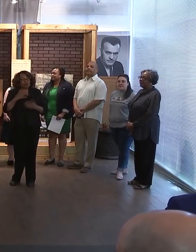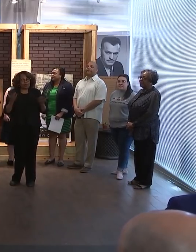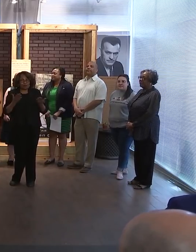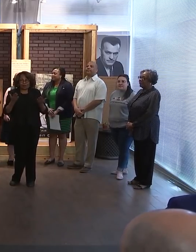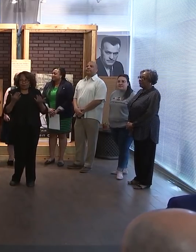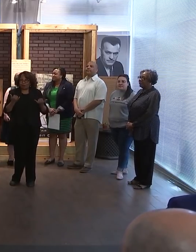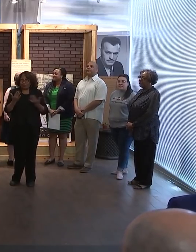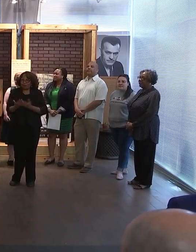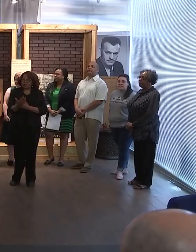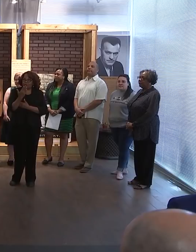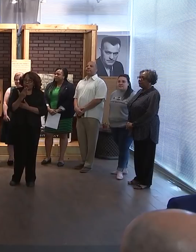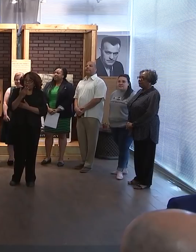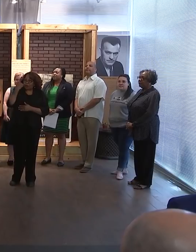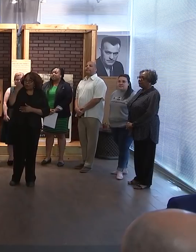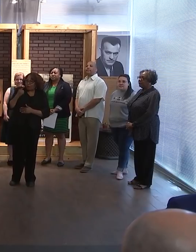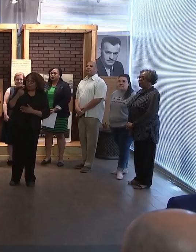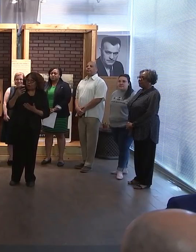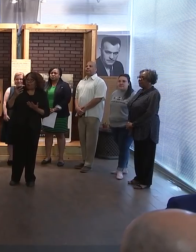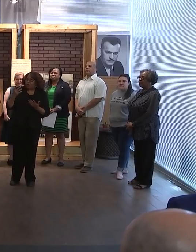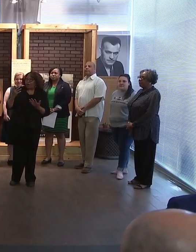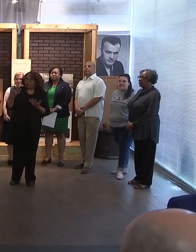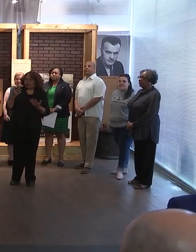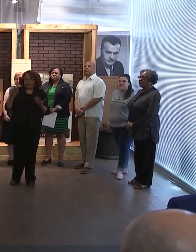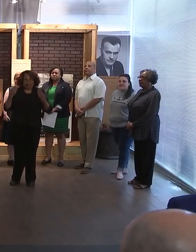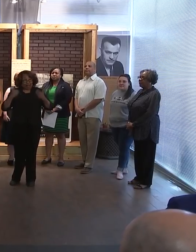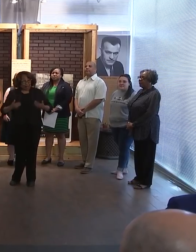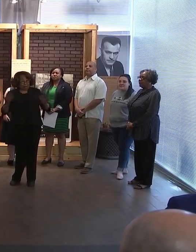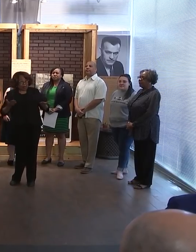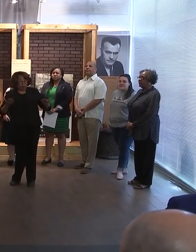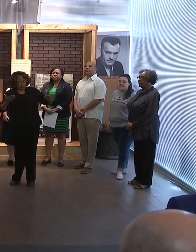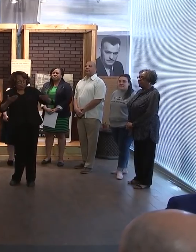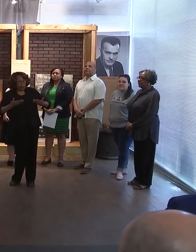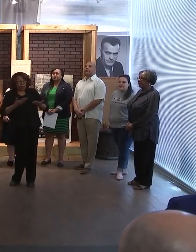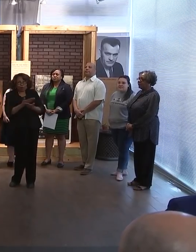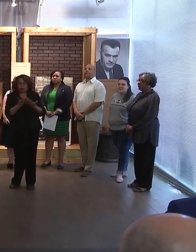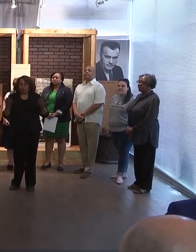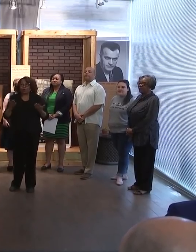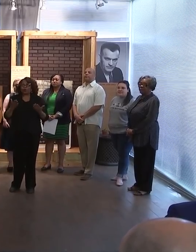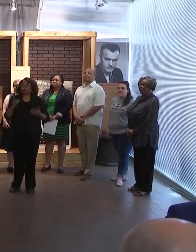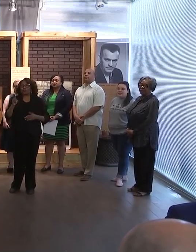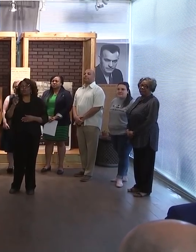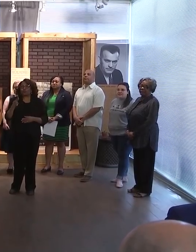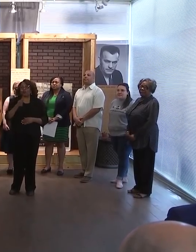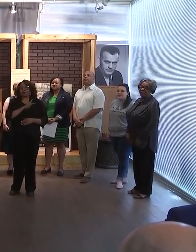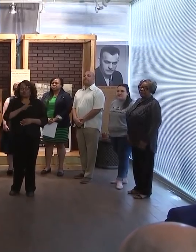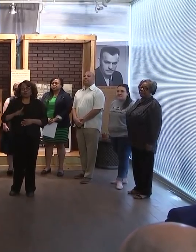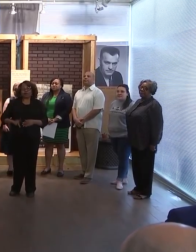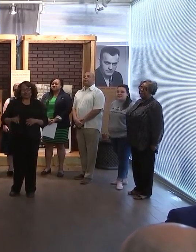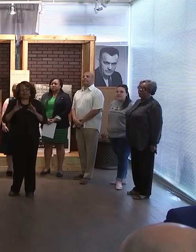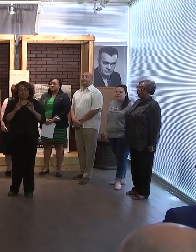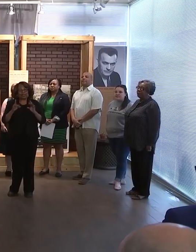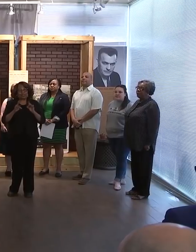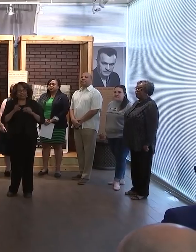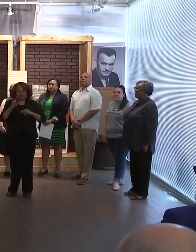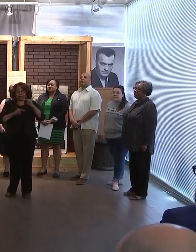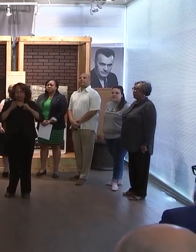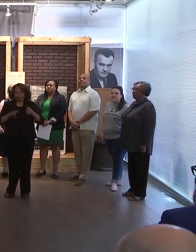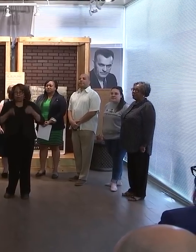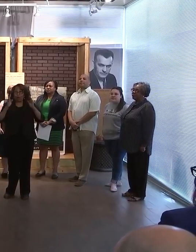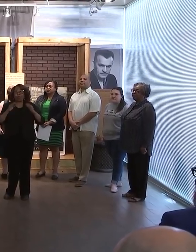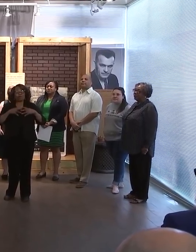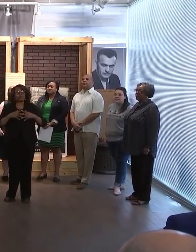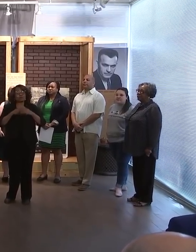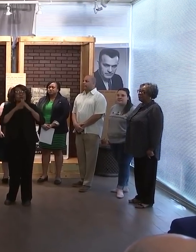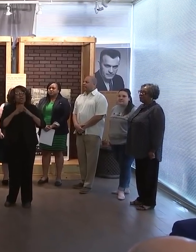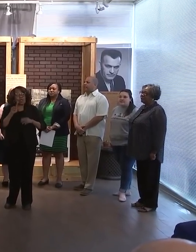this morning to, I'm here this morning to welcome you to the Dr. King Legacy Apartments, which were built in